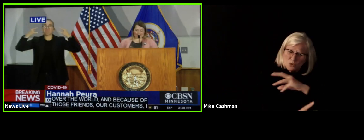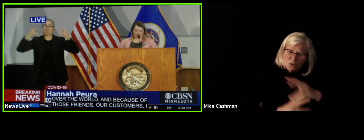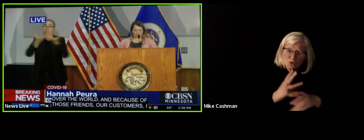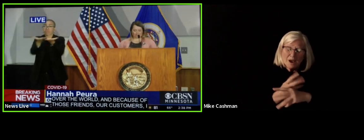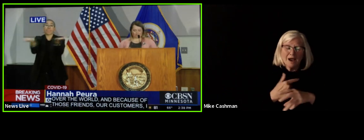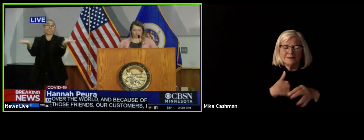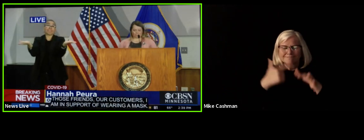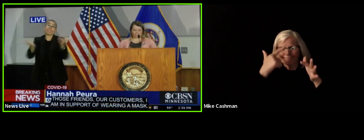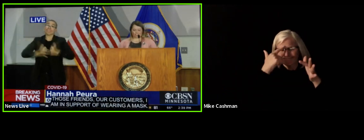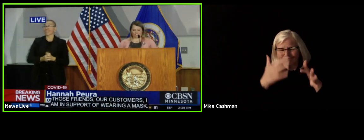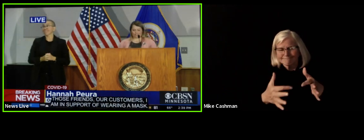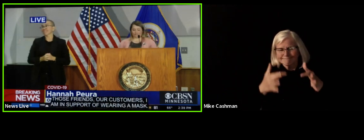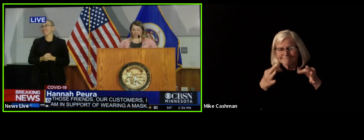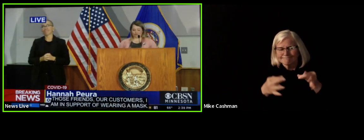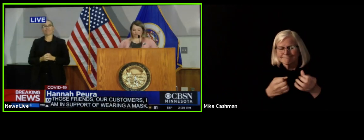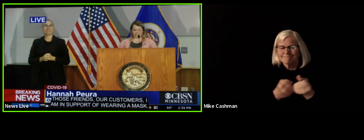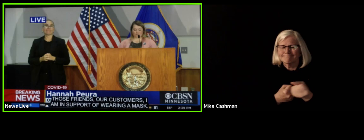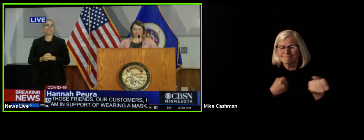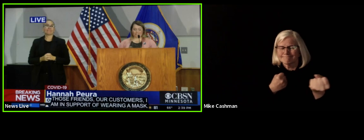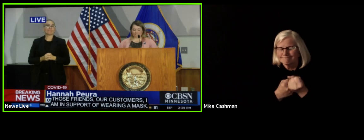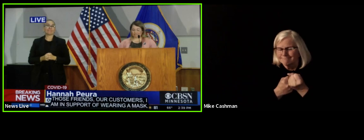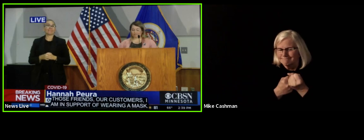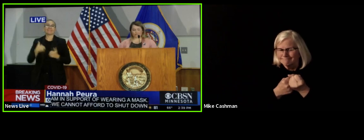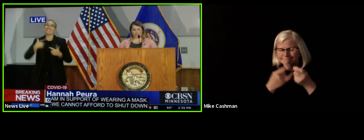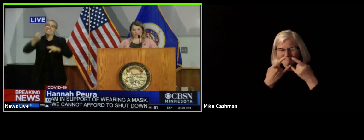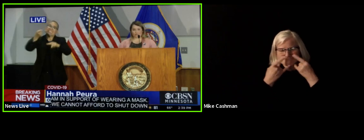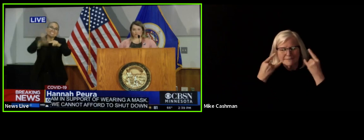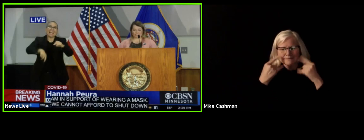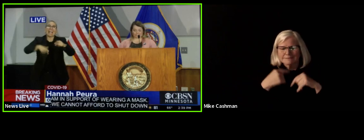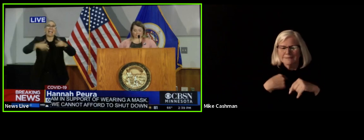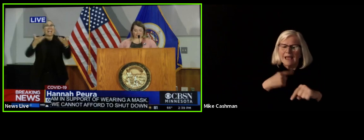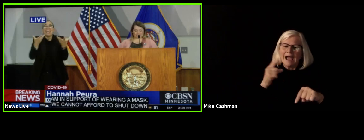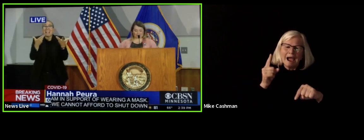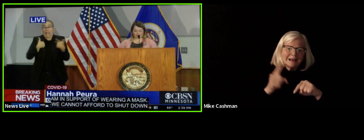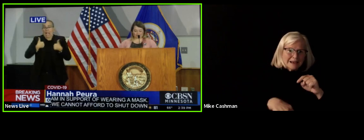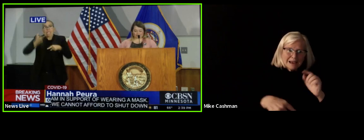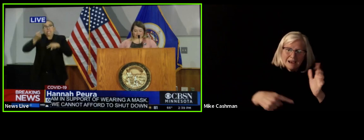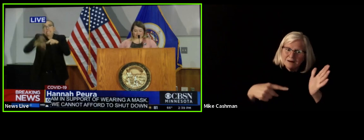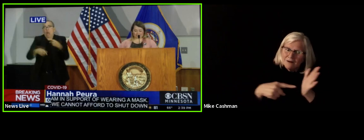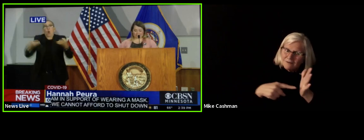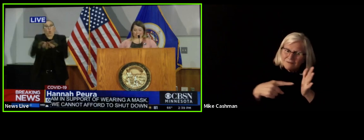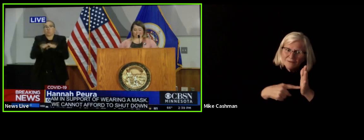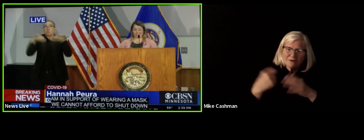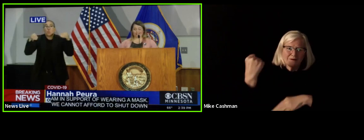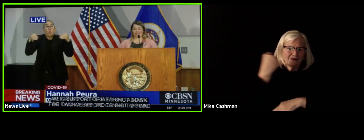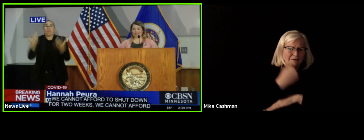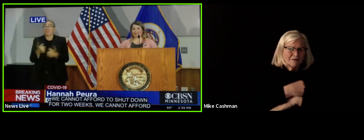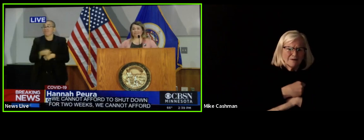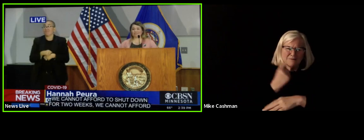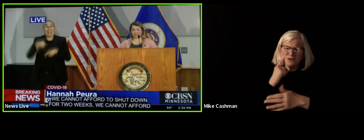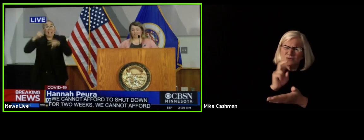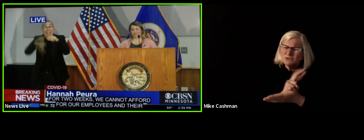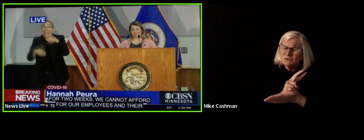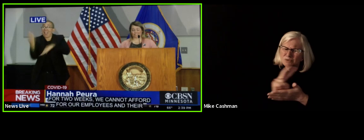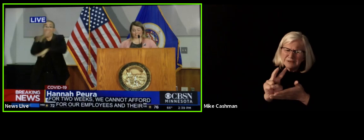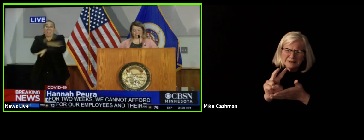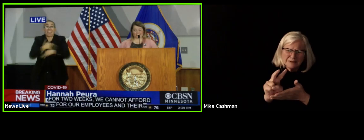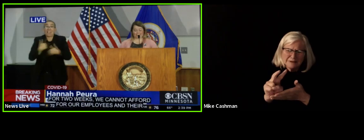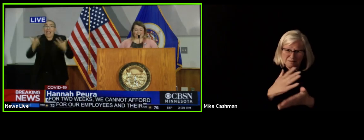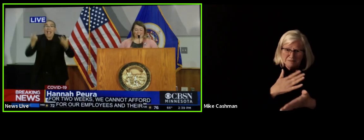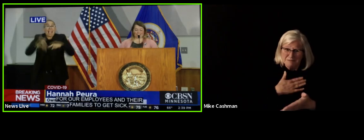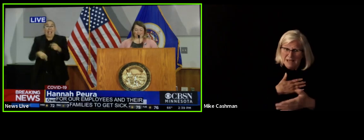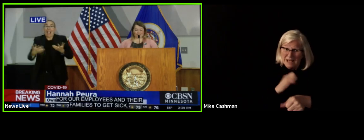We cannot afford to shut down for 2 weeks. We can't afford for our employees and their families to get sick. I love our